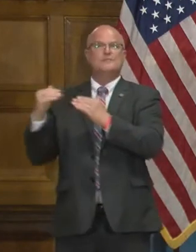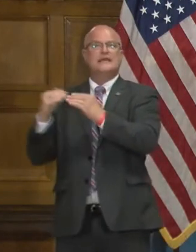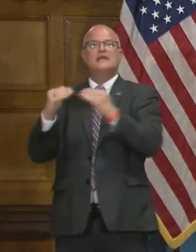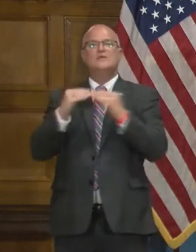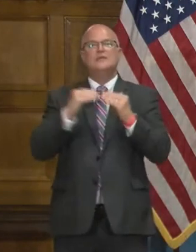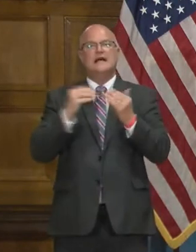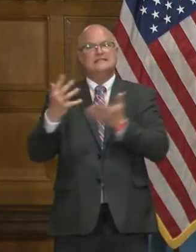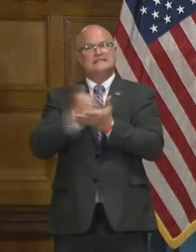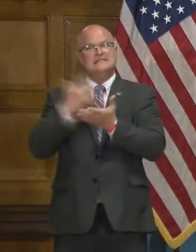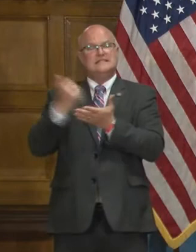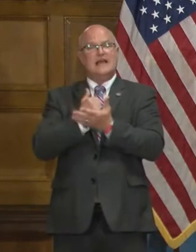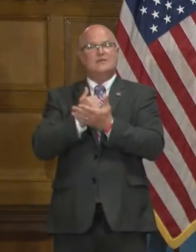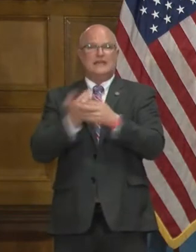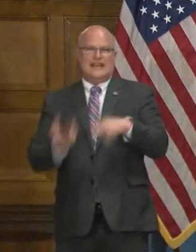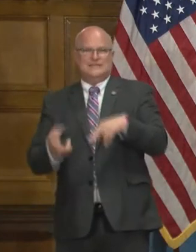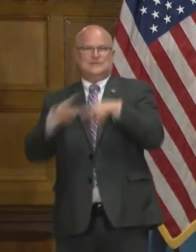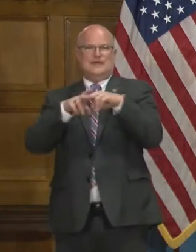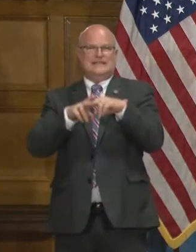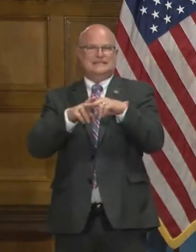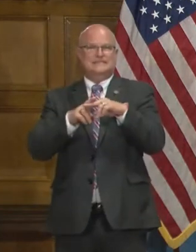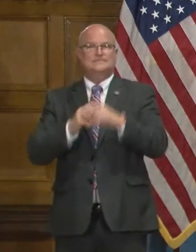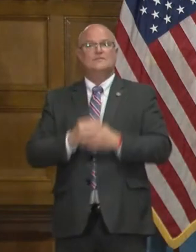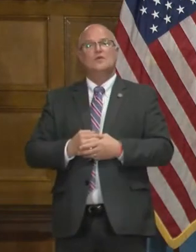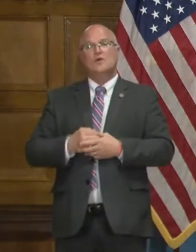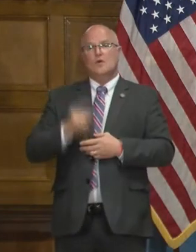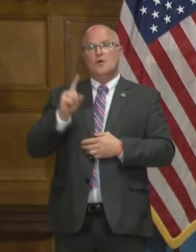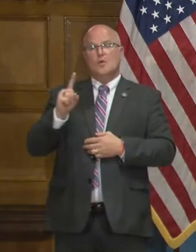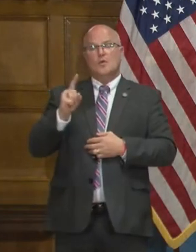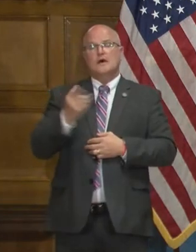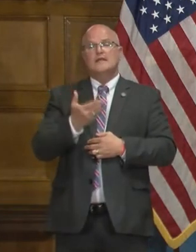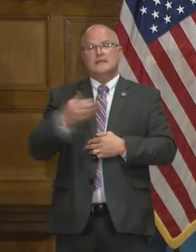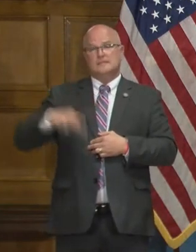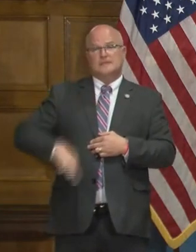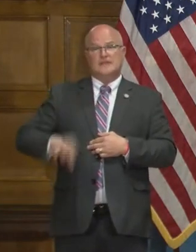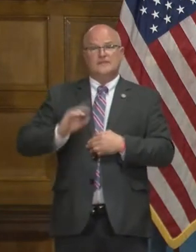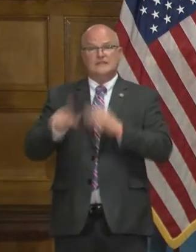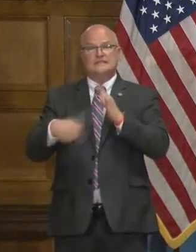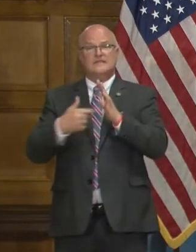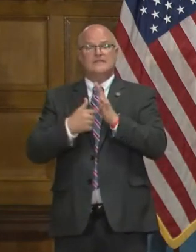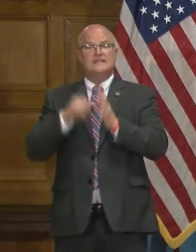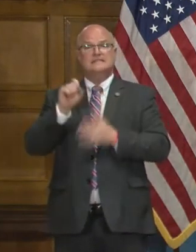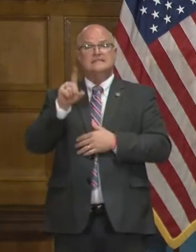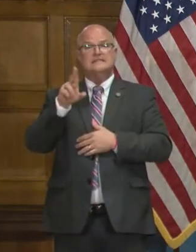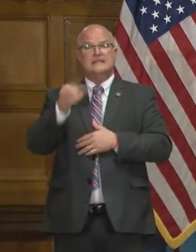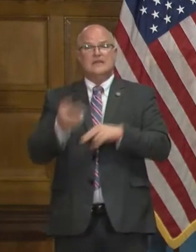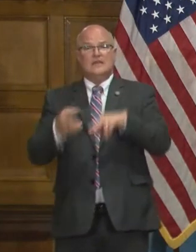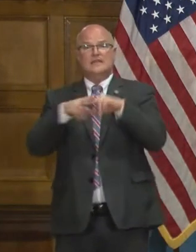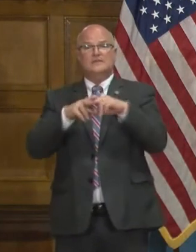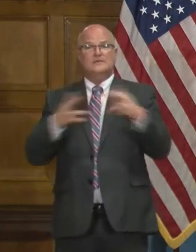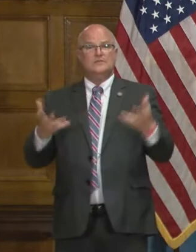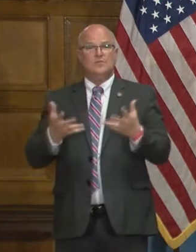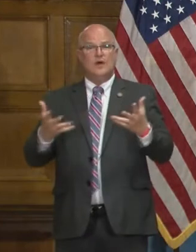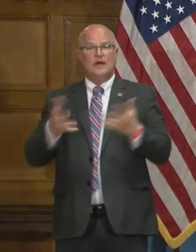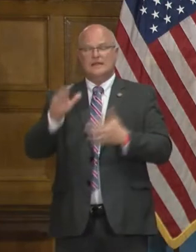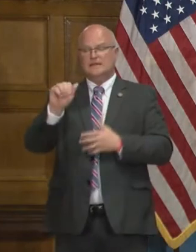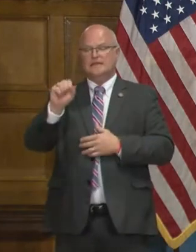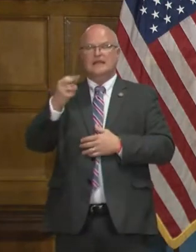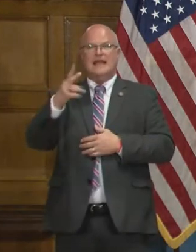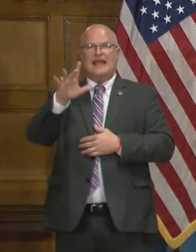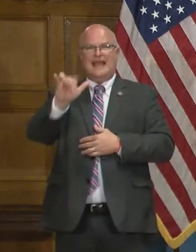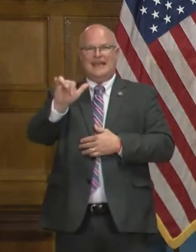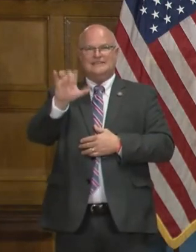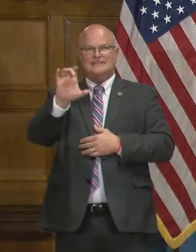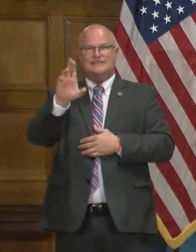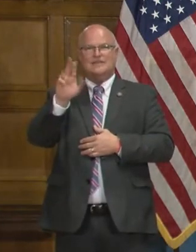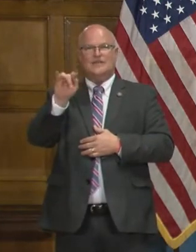their salary and to raise those. One of the beneficiaries of this salary increase will be Ashley Curtis, who